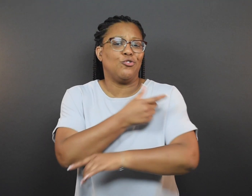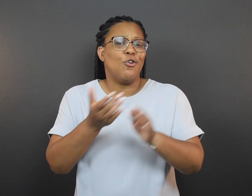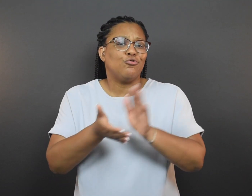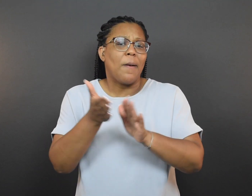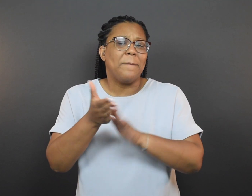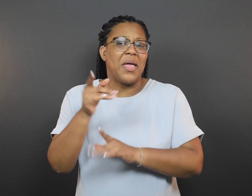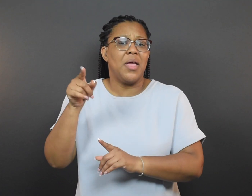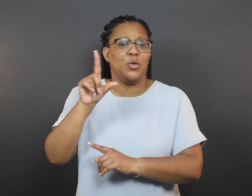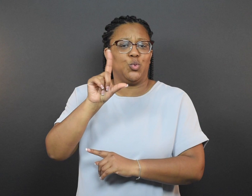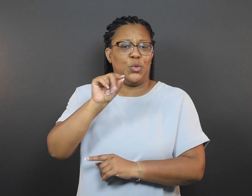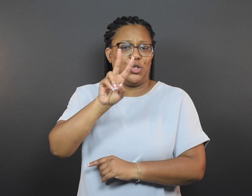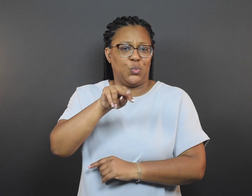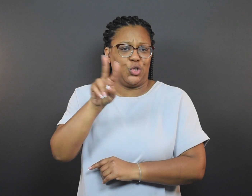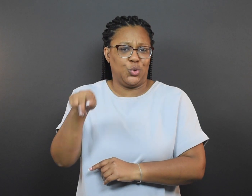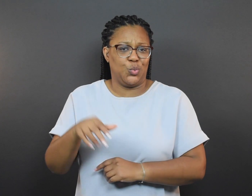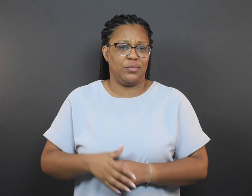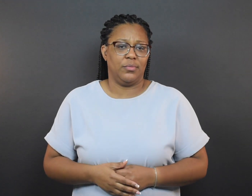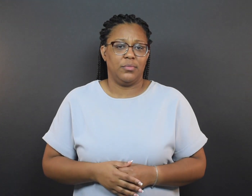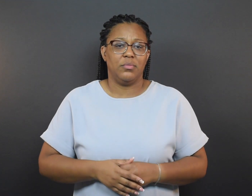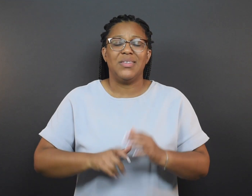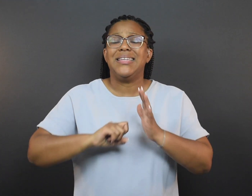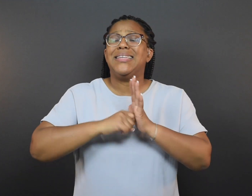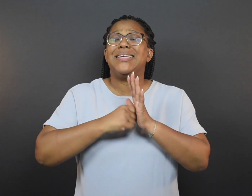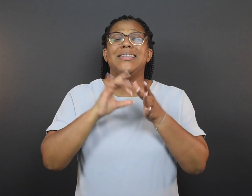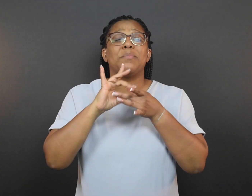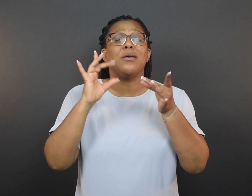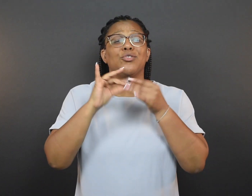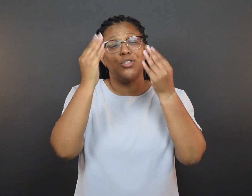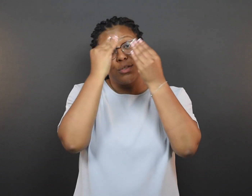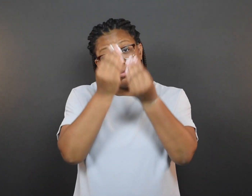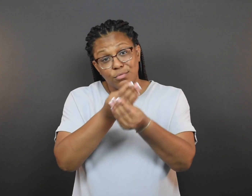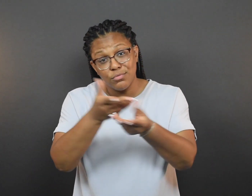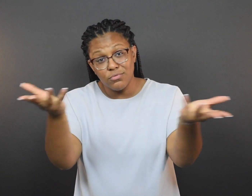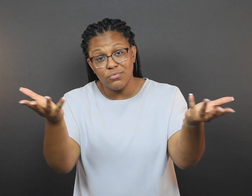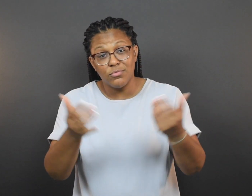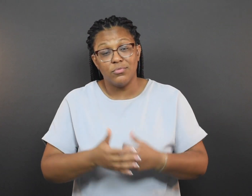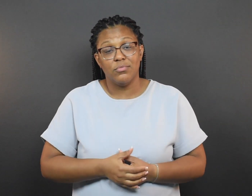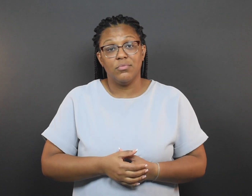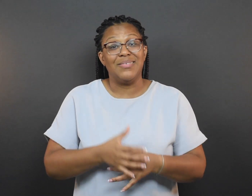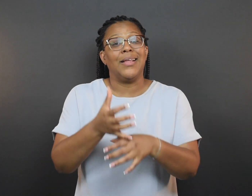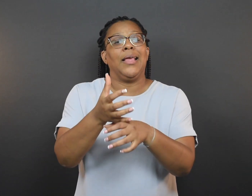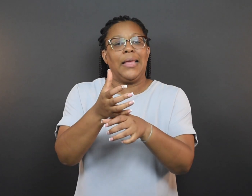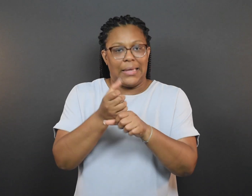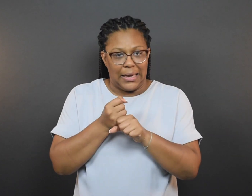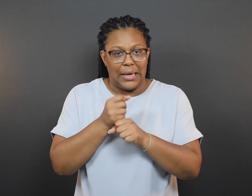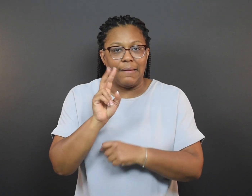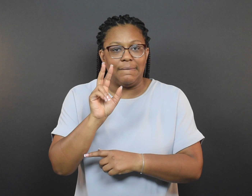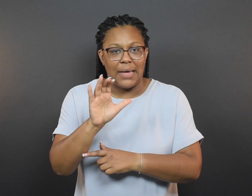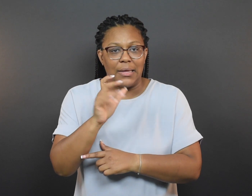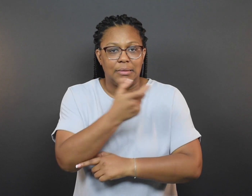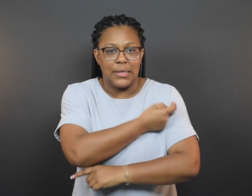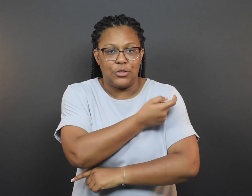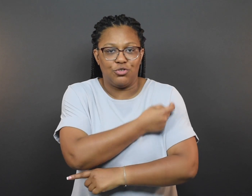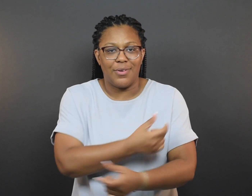Vax to School Vaccination Campaign 2022. Key messages.